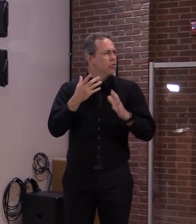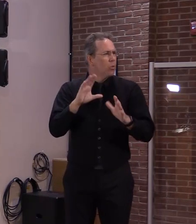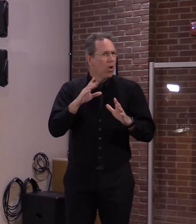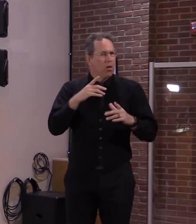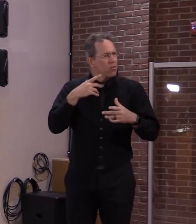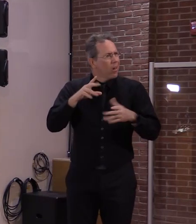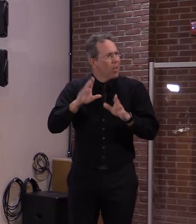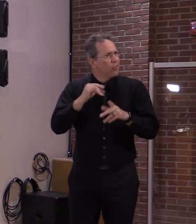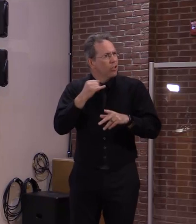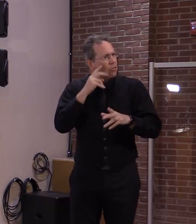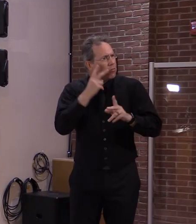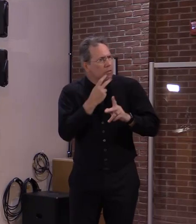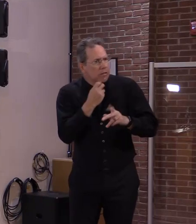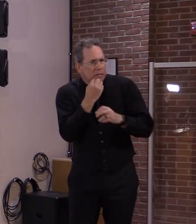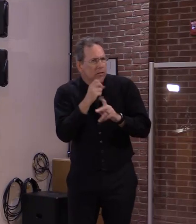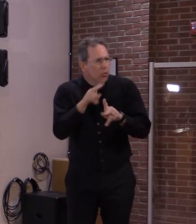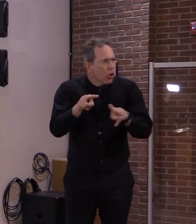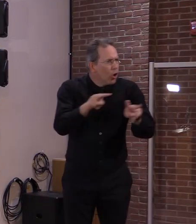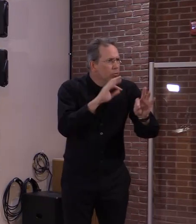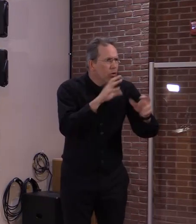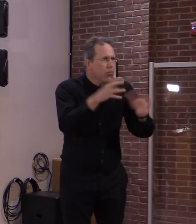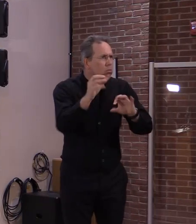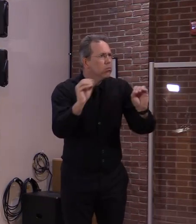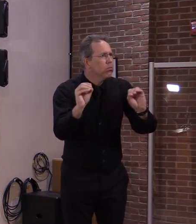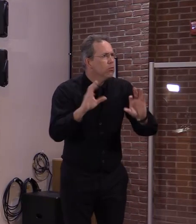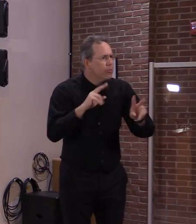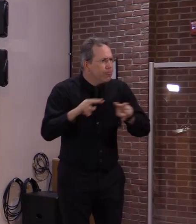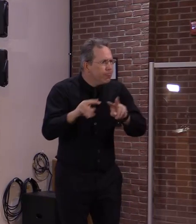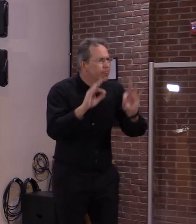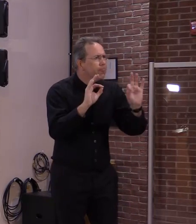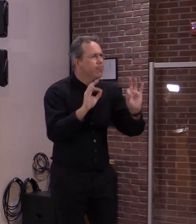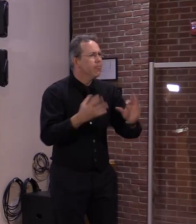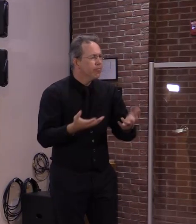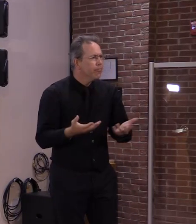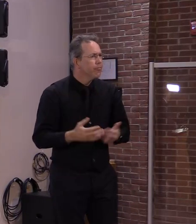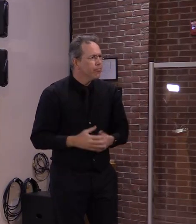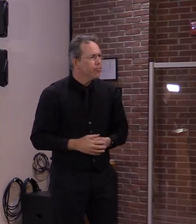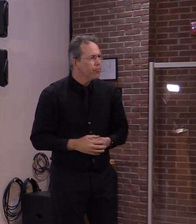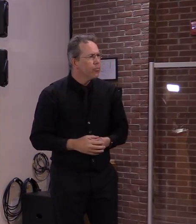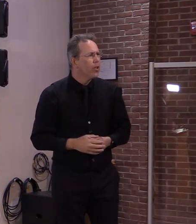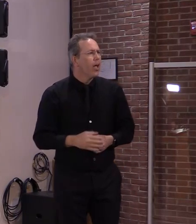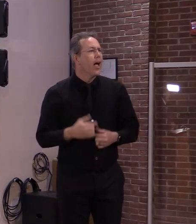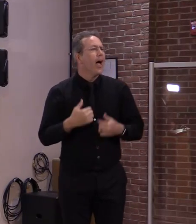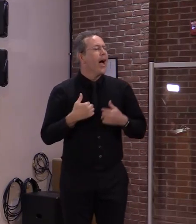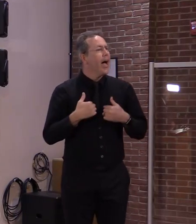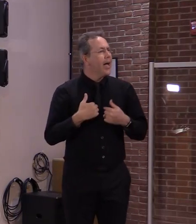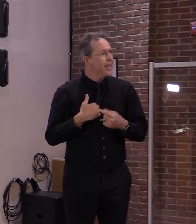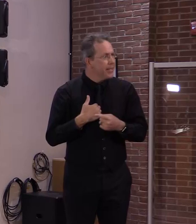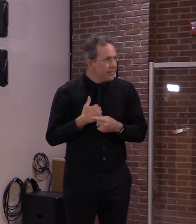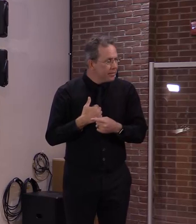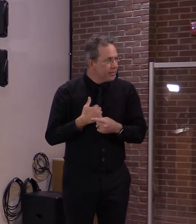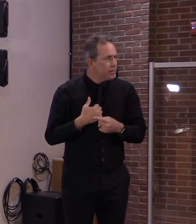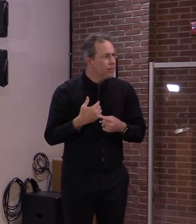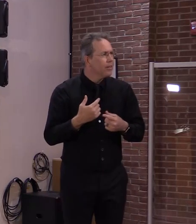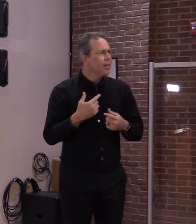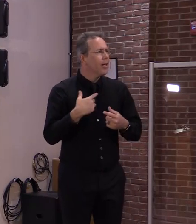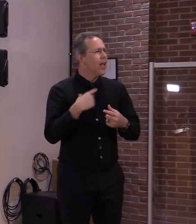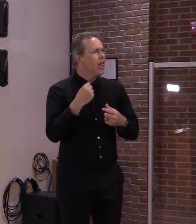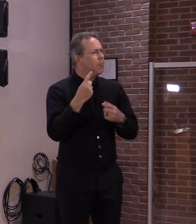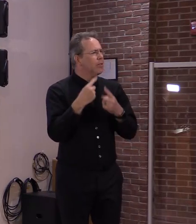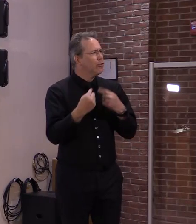I'm in the other camp. I feel as though this might galvanize those who were hesitant